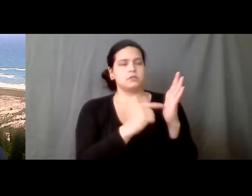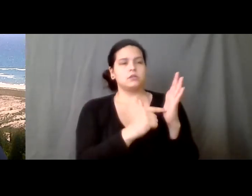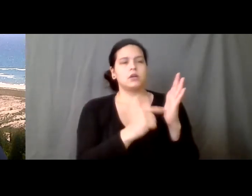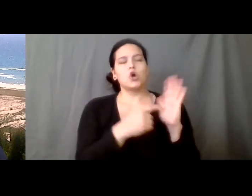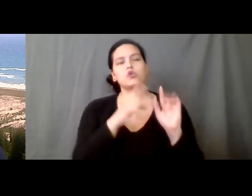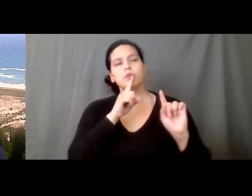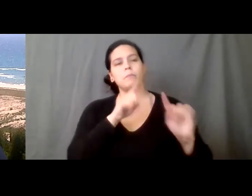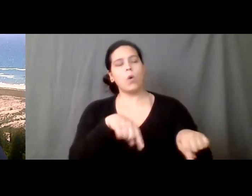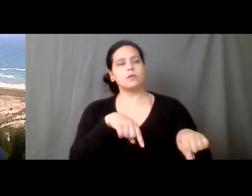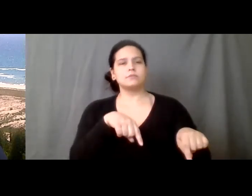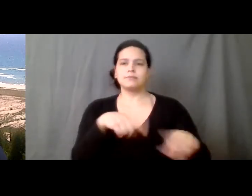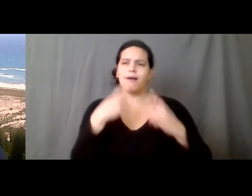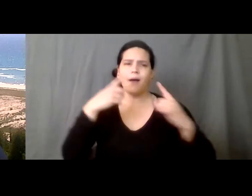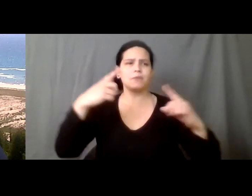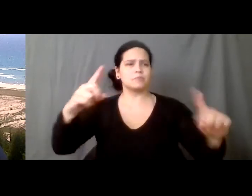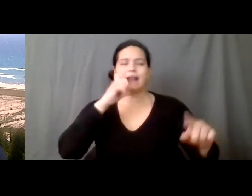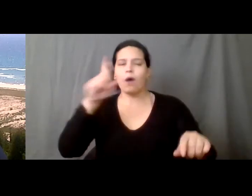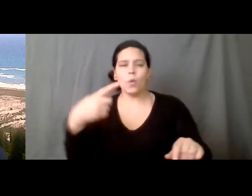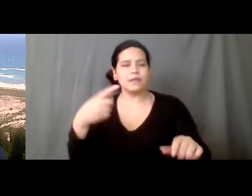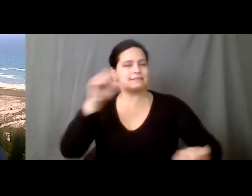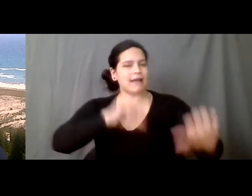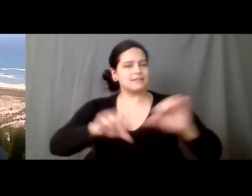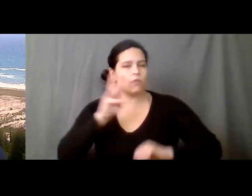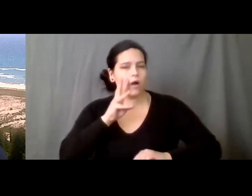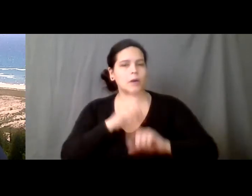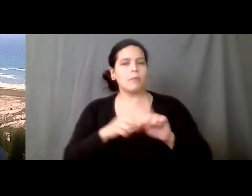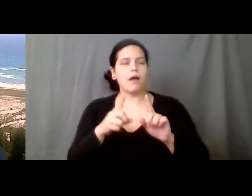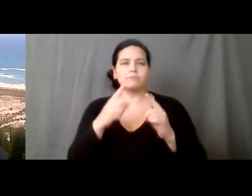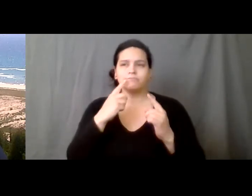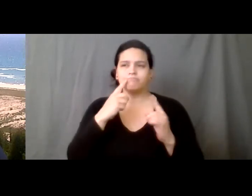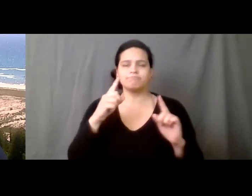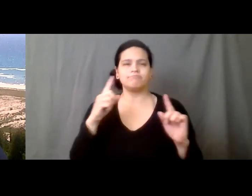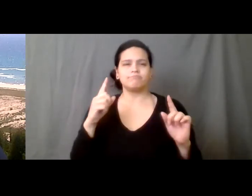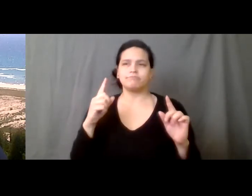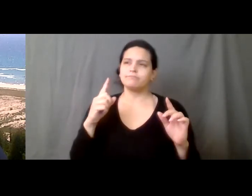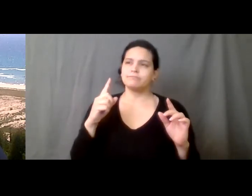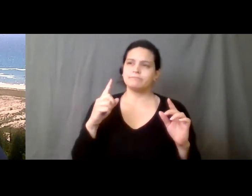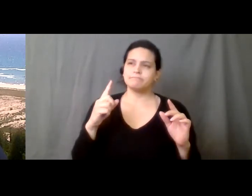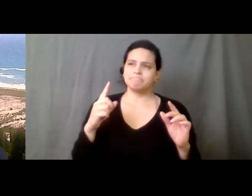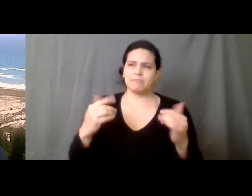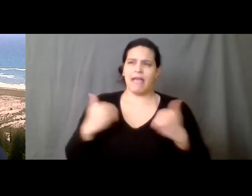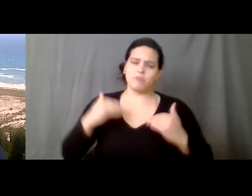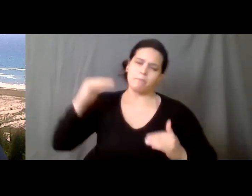of water, but also in achieving balance in our lives and the lives of all our relatives.